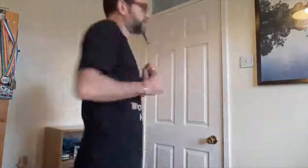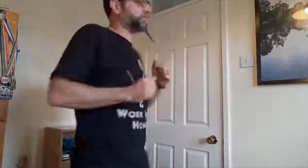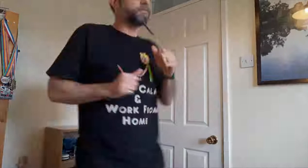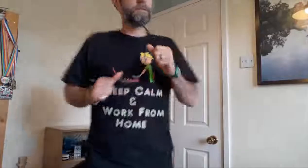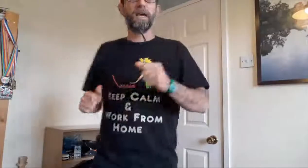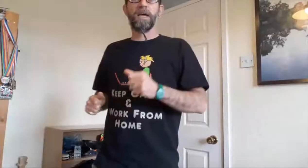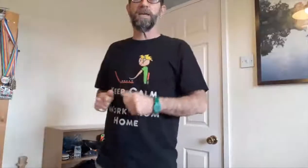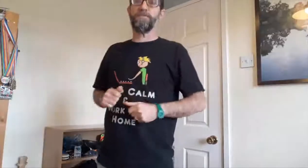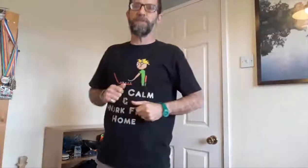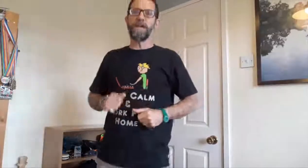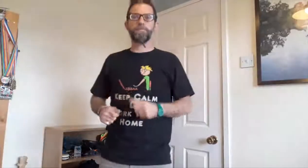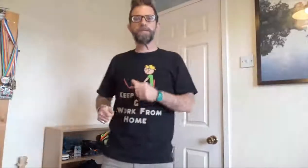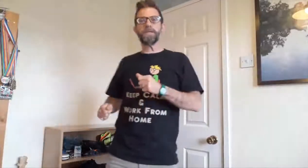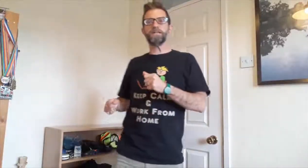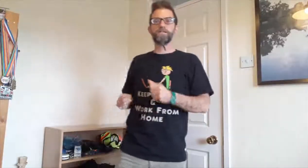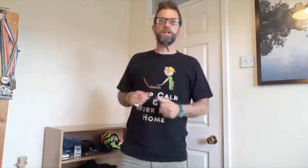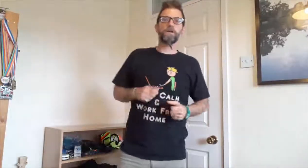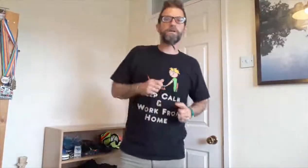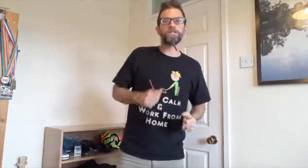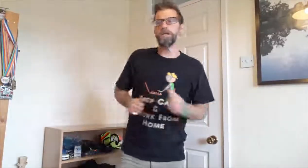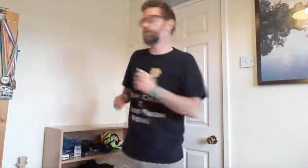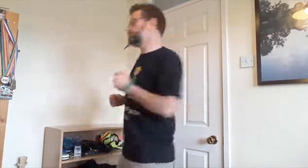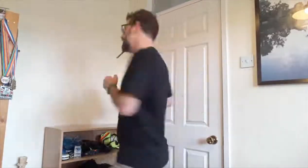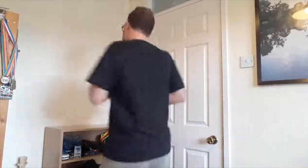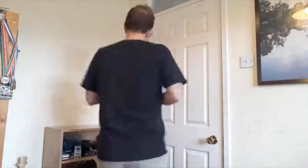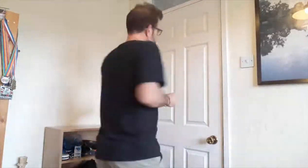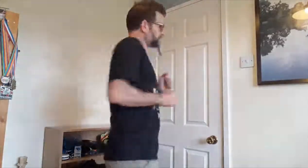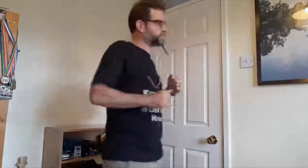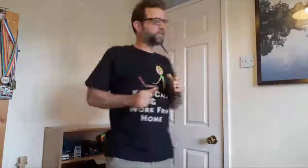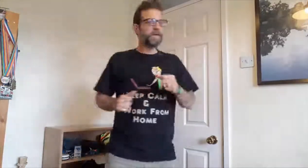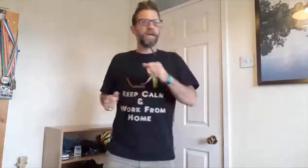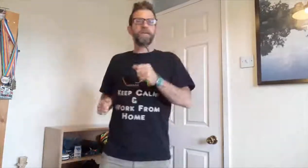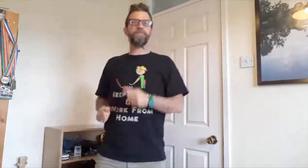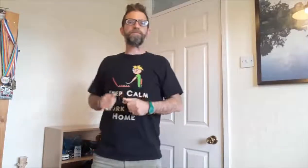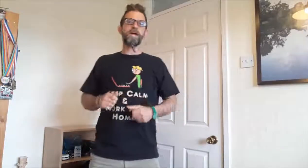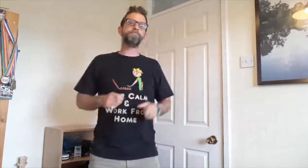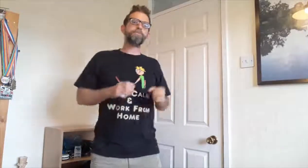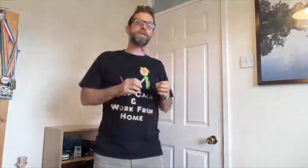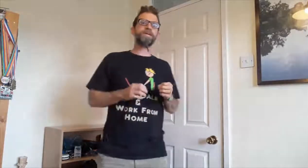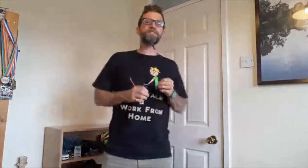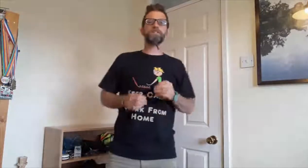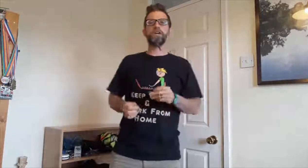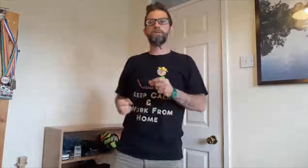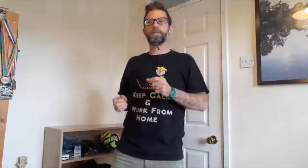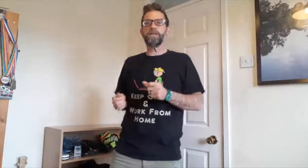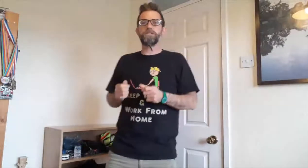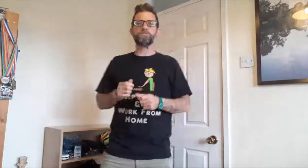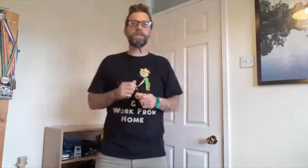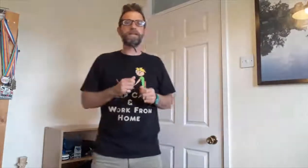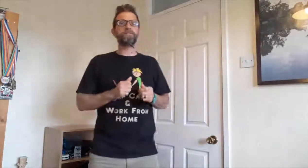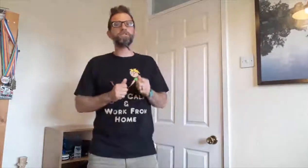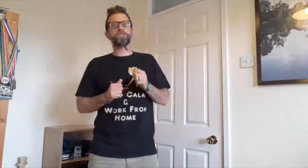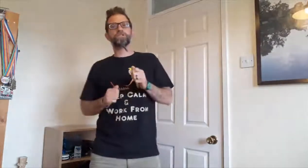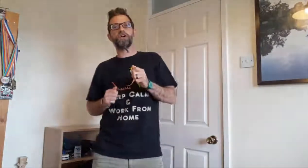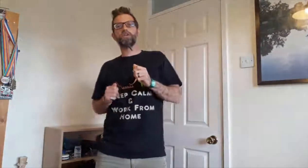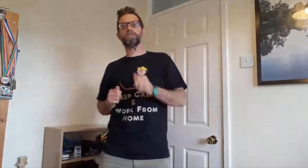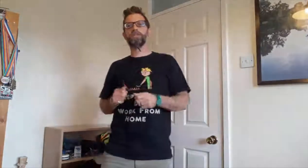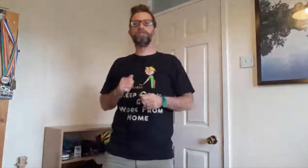around. If you're happy and you know it, turn around. If you're happy and you know it and you really want to show it. If you're